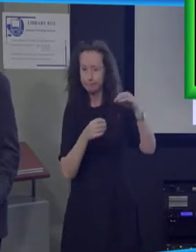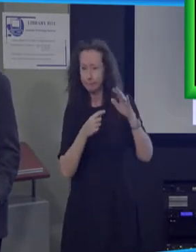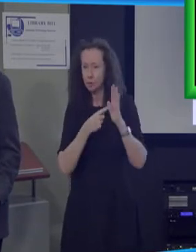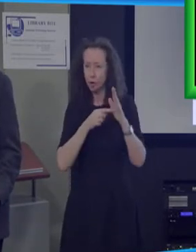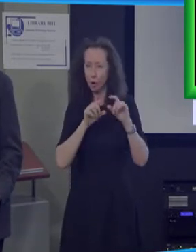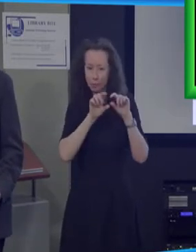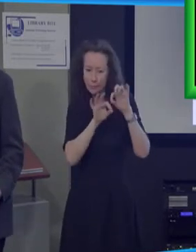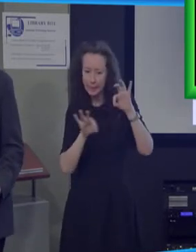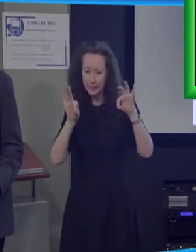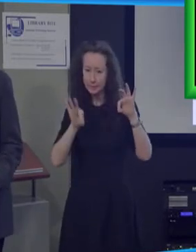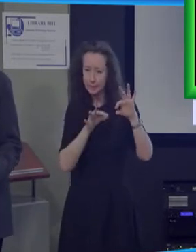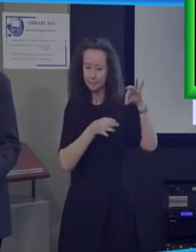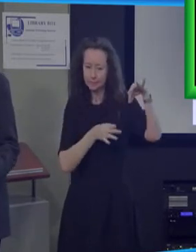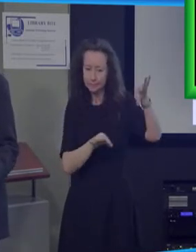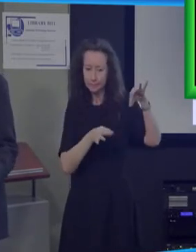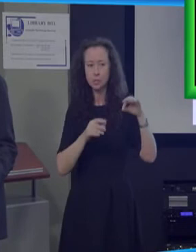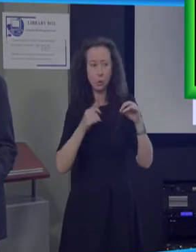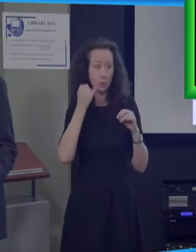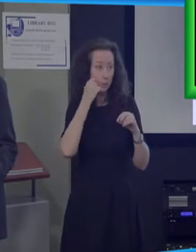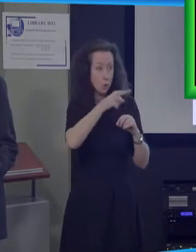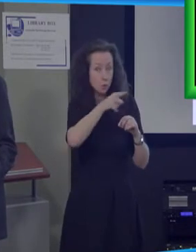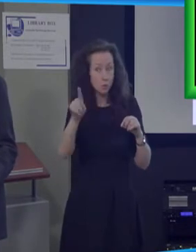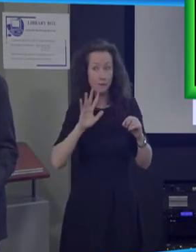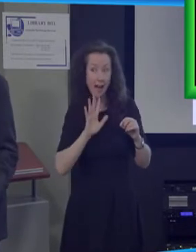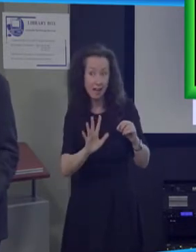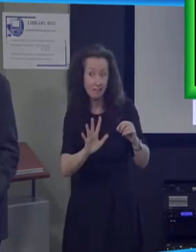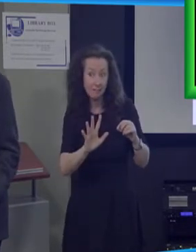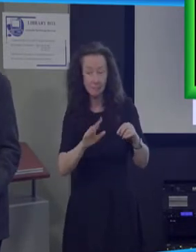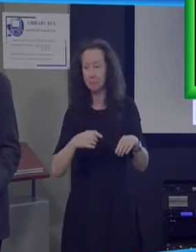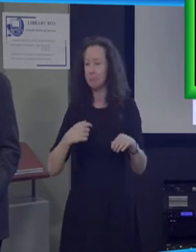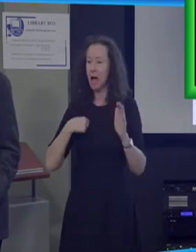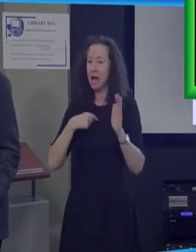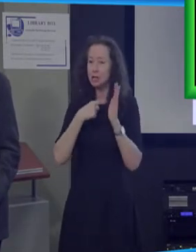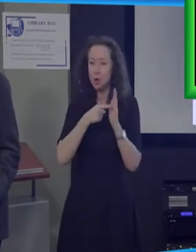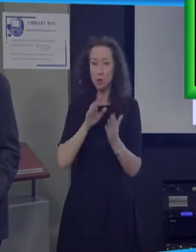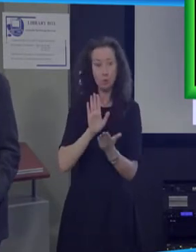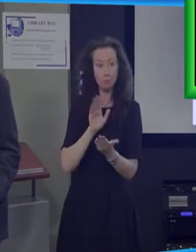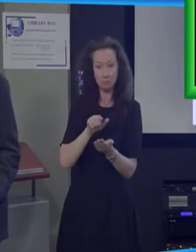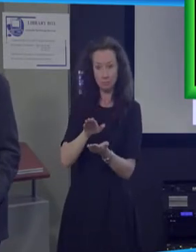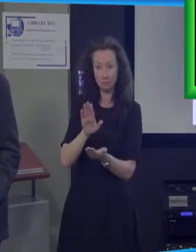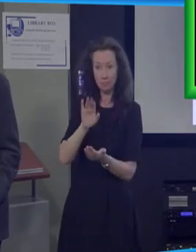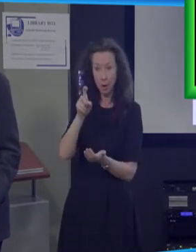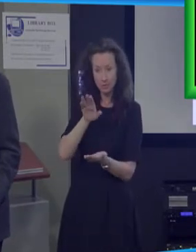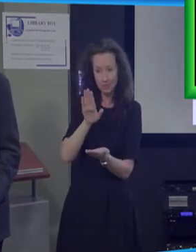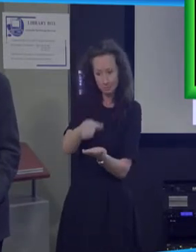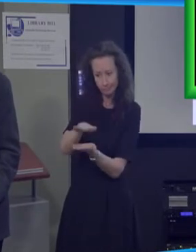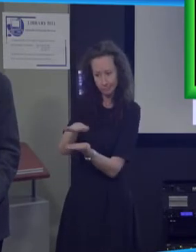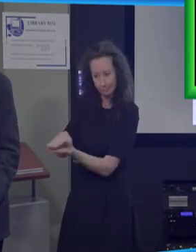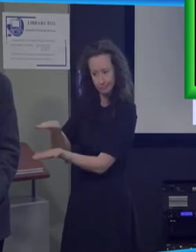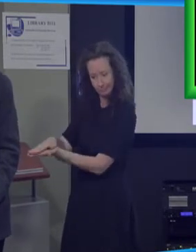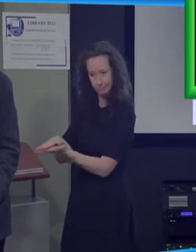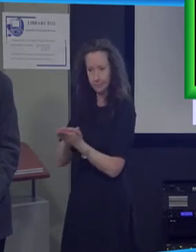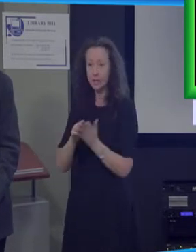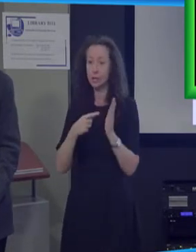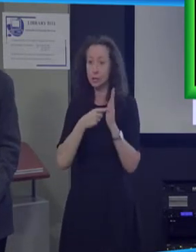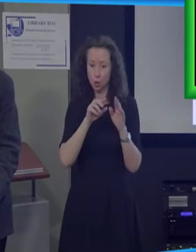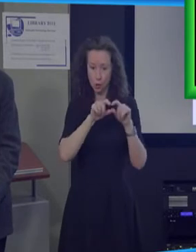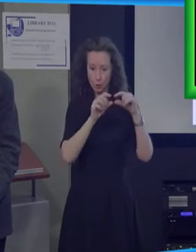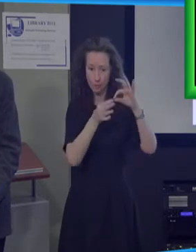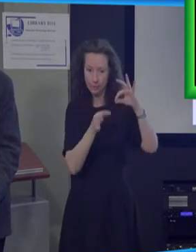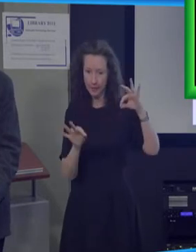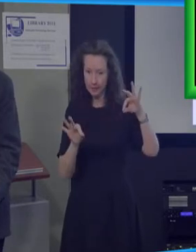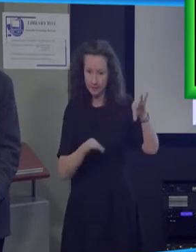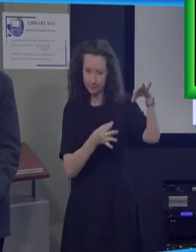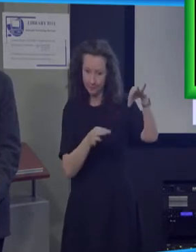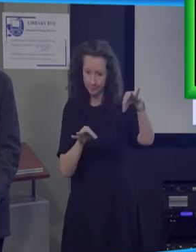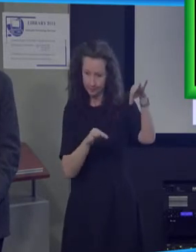years old, and I've just showed you all the boxes and what it is. And then I start to ask you questions. I have all the